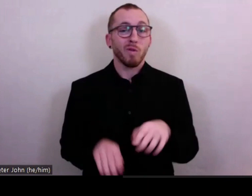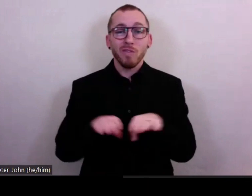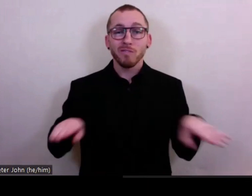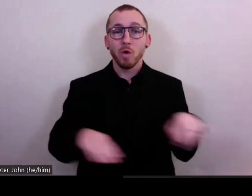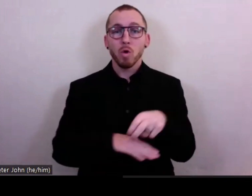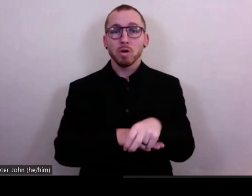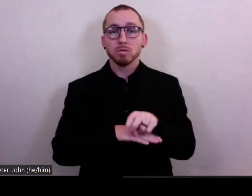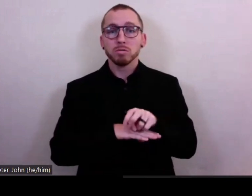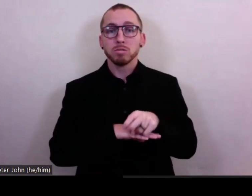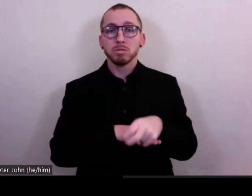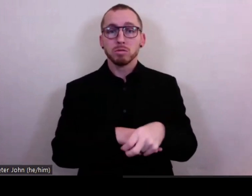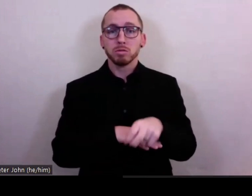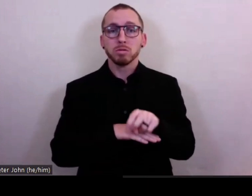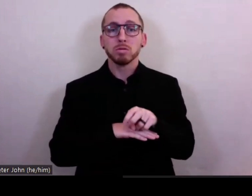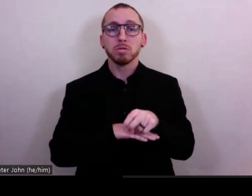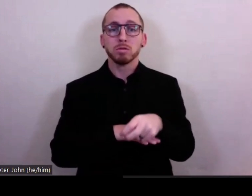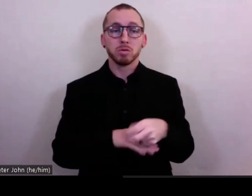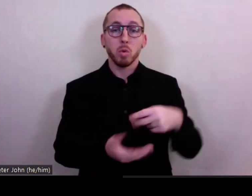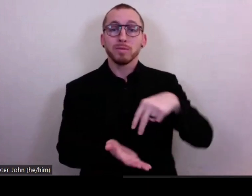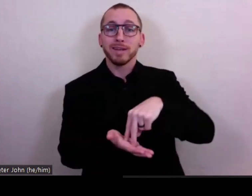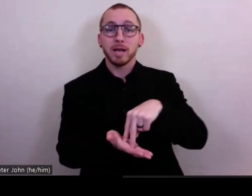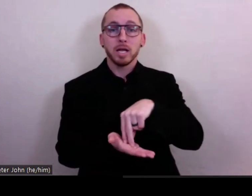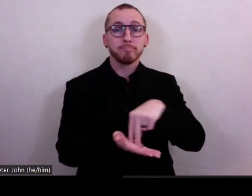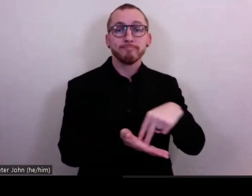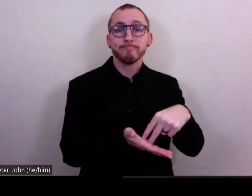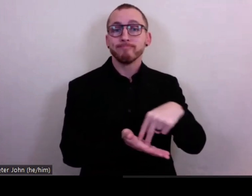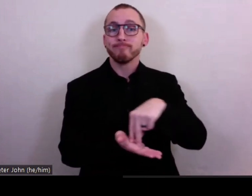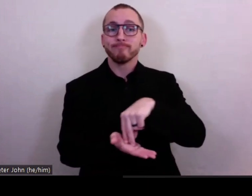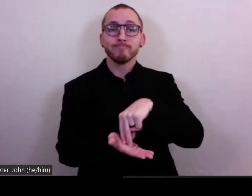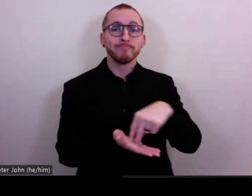to sit up, they may rock or bang their heads.